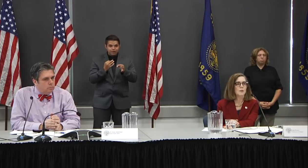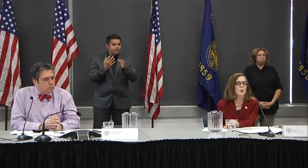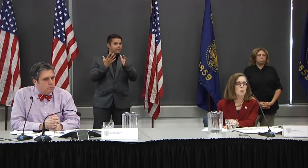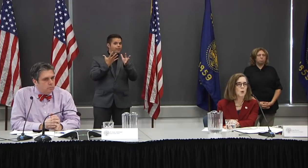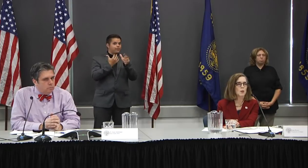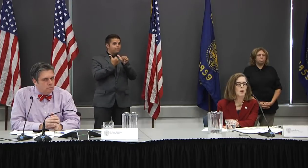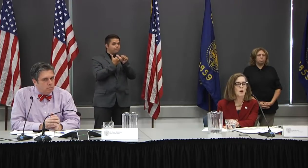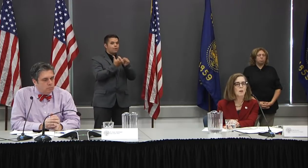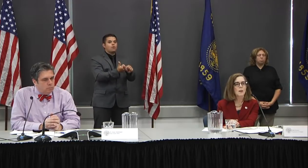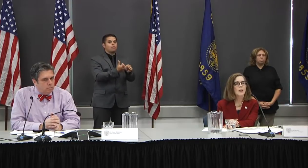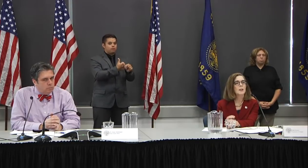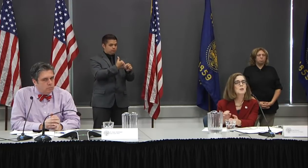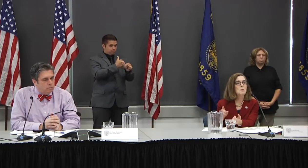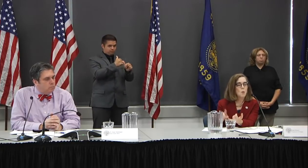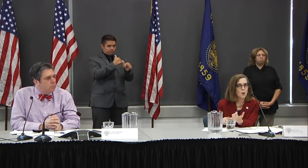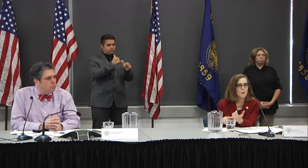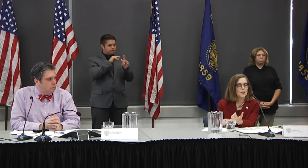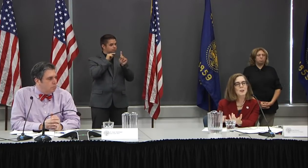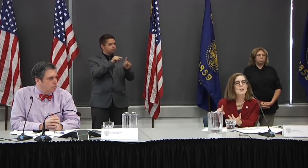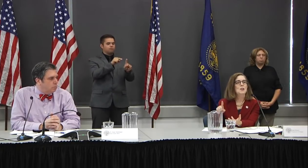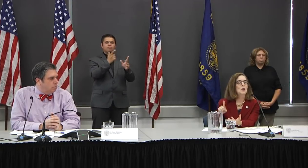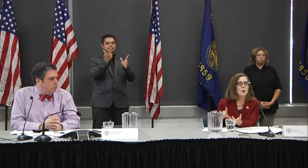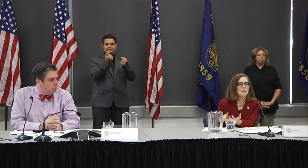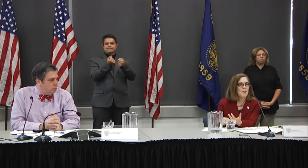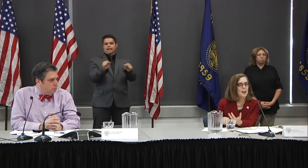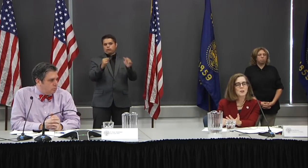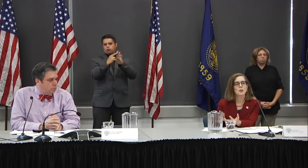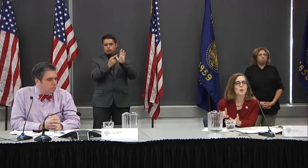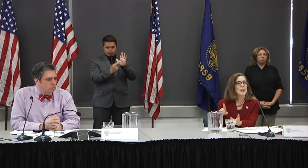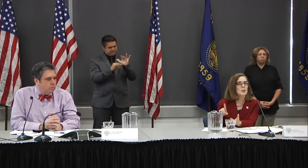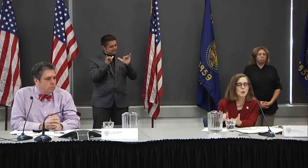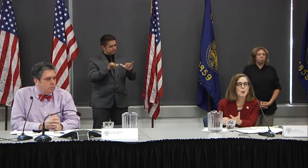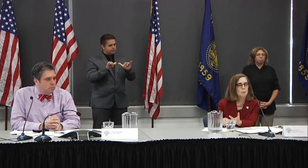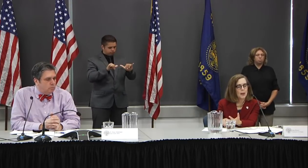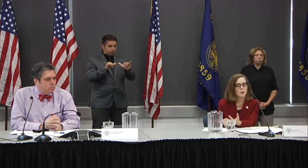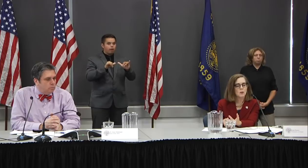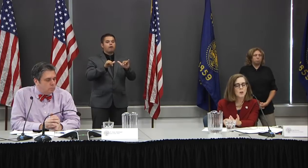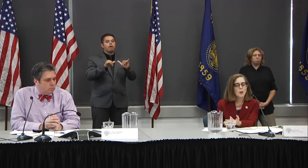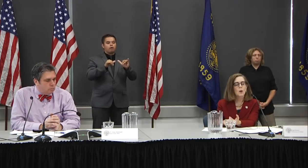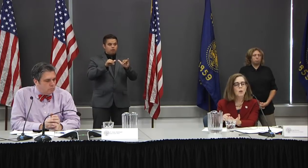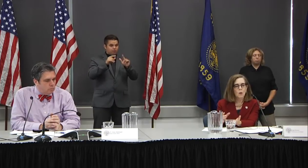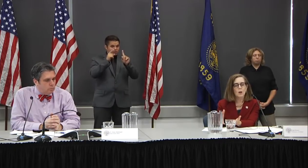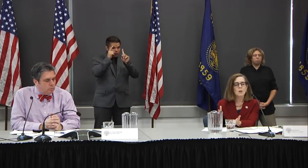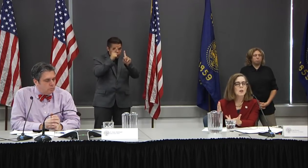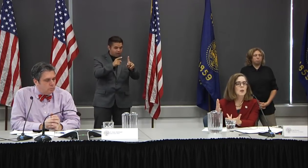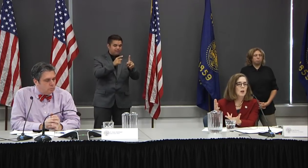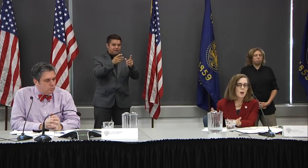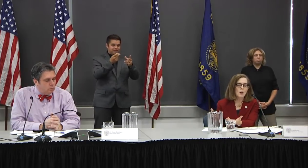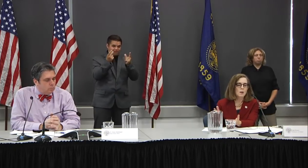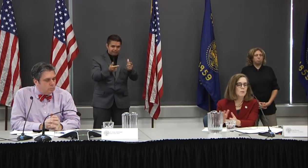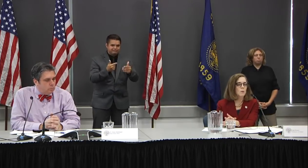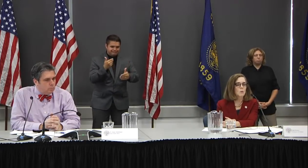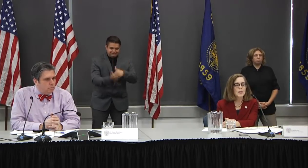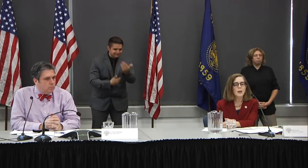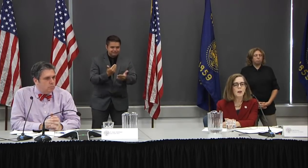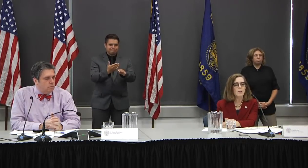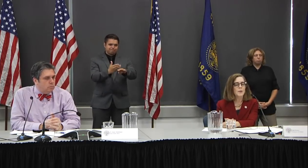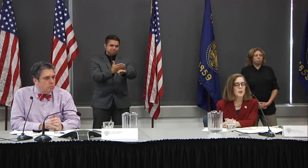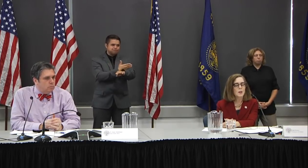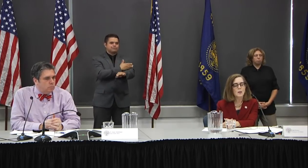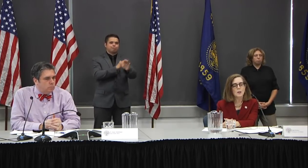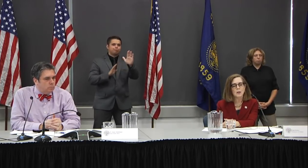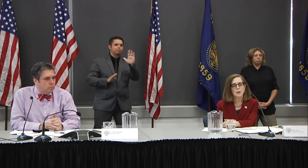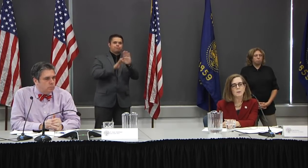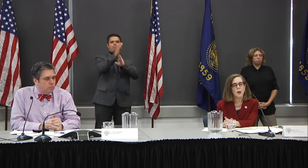comprehensive safety protocol and do more of it, do it faster and do it better, or we